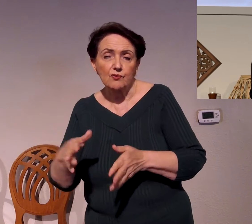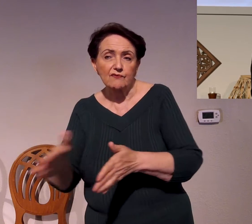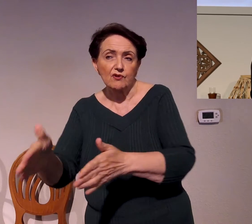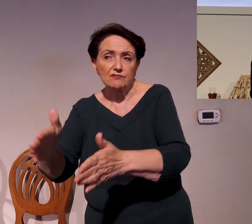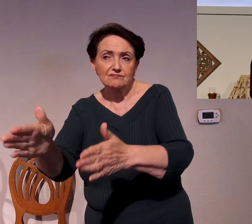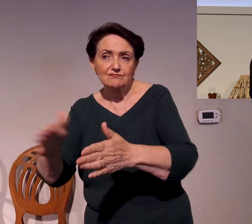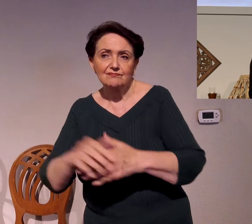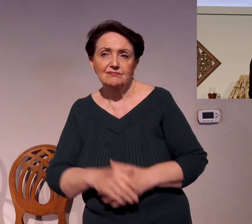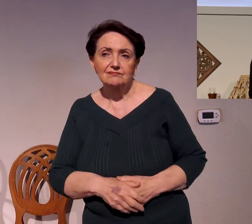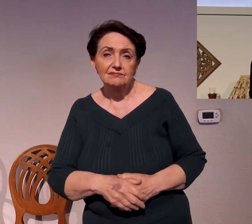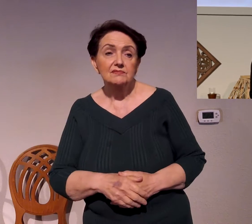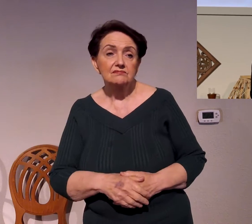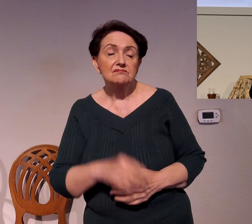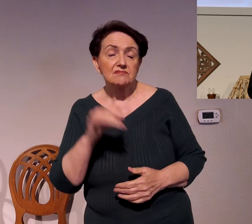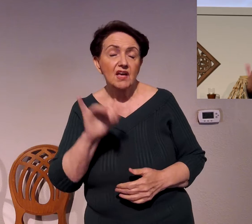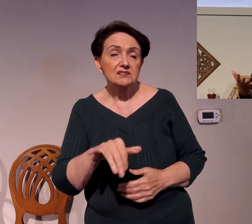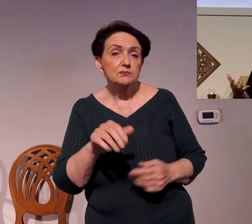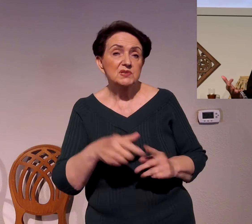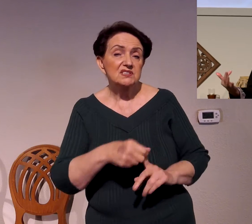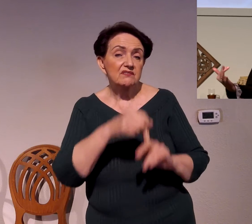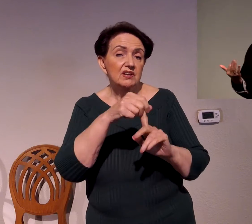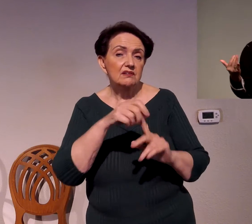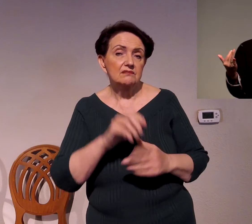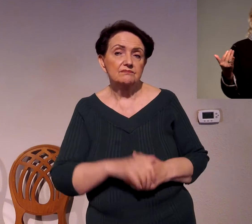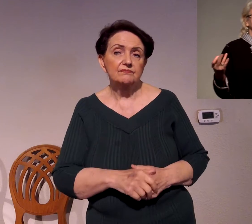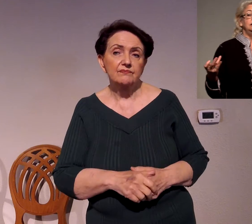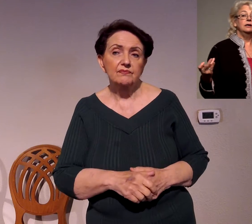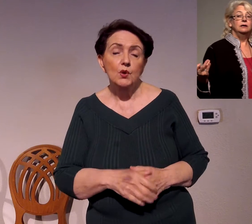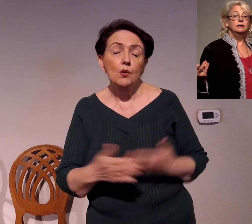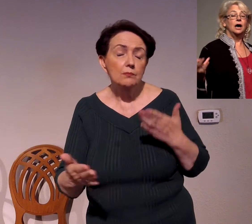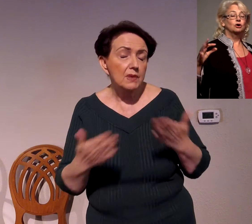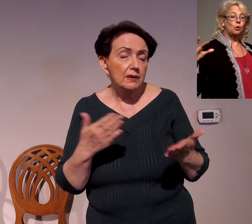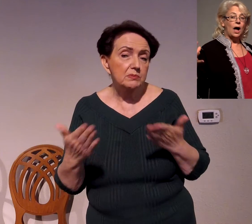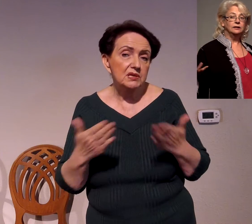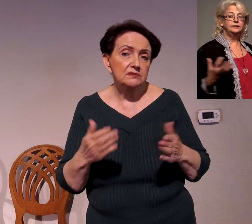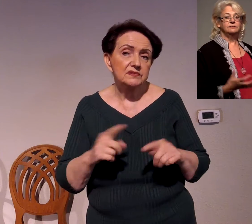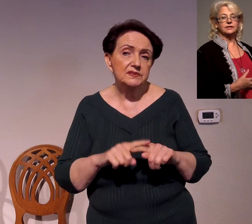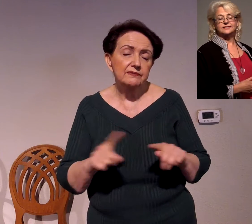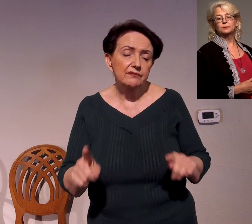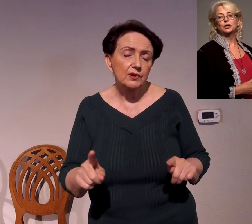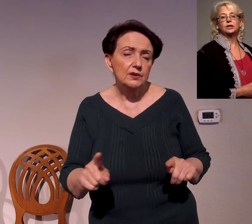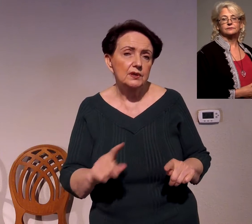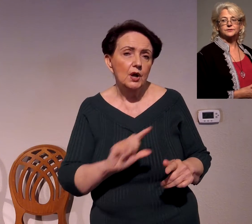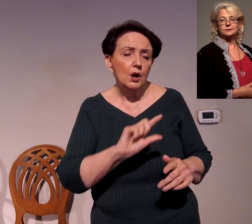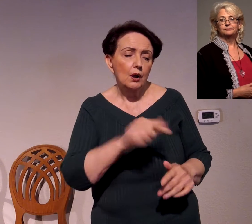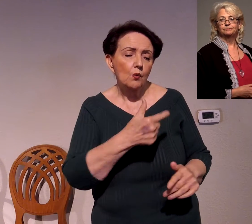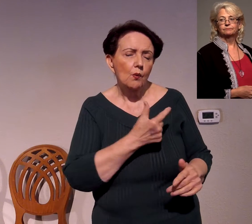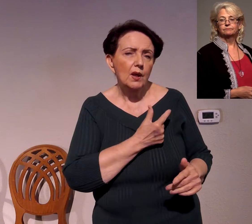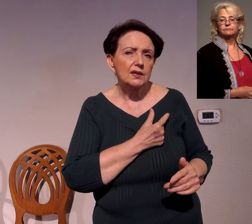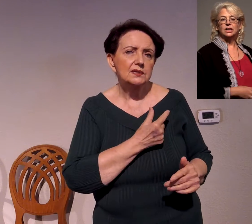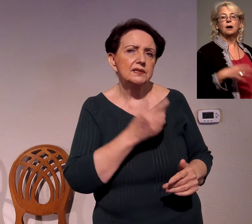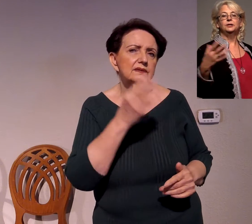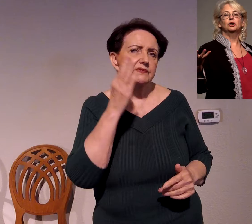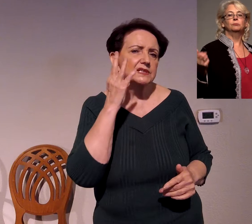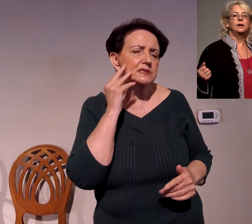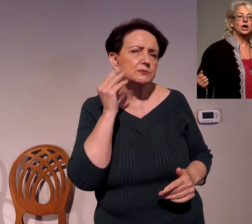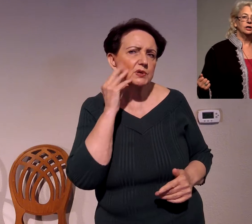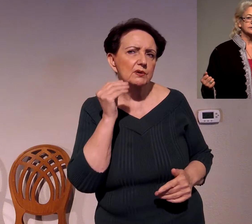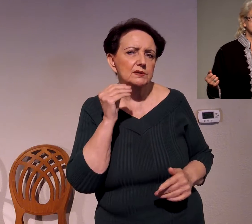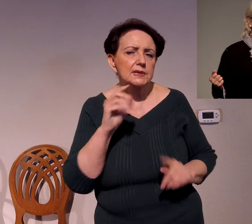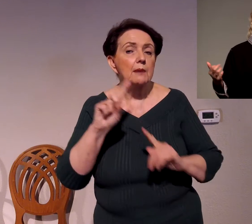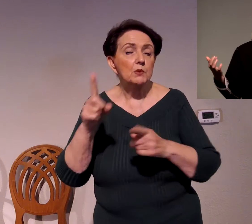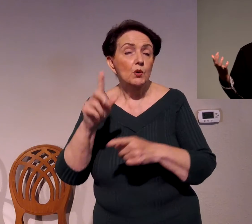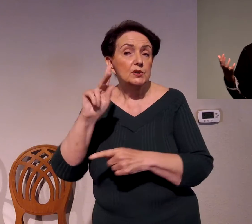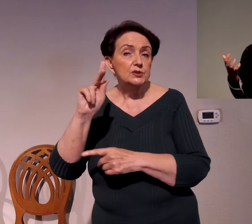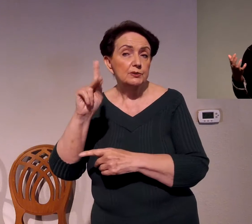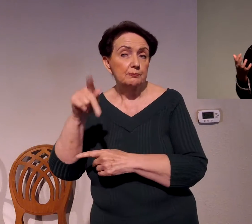Right? That's pretty specific. Or it might be a quality of experience. I'm going to go to